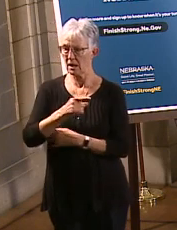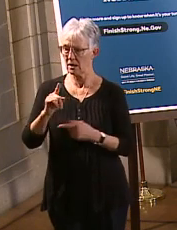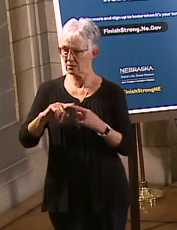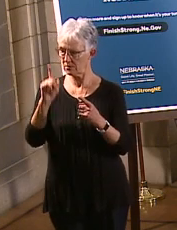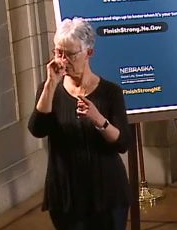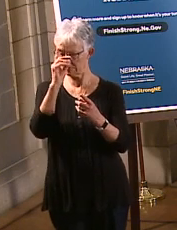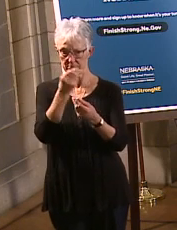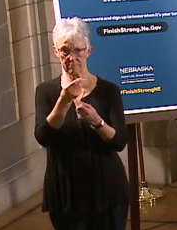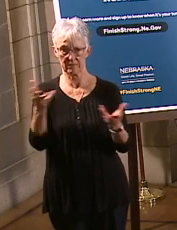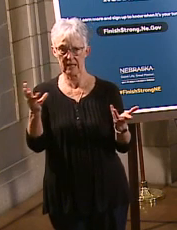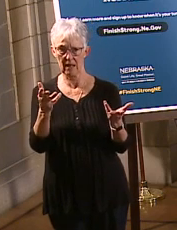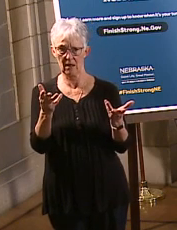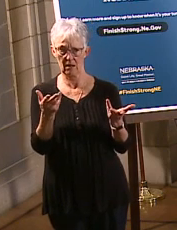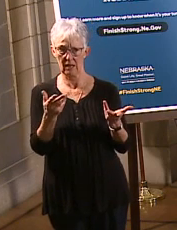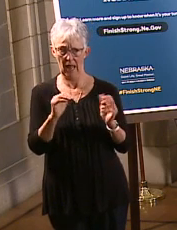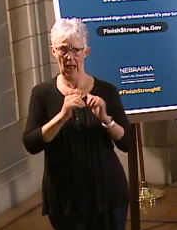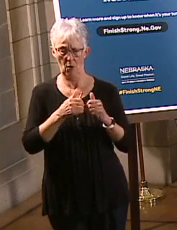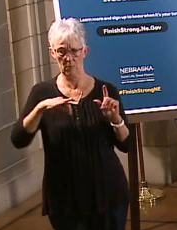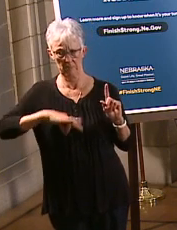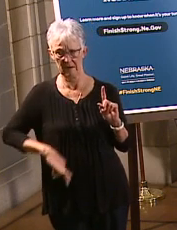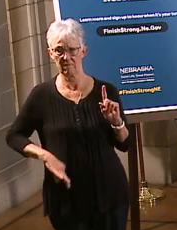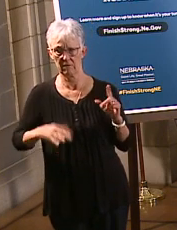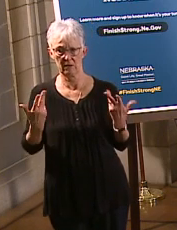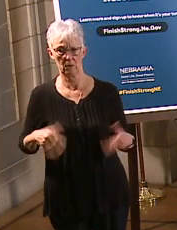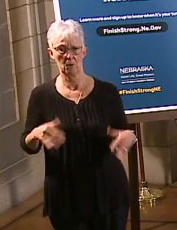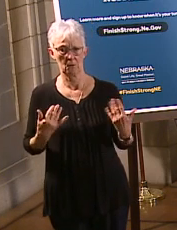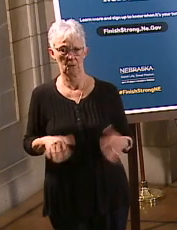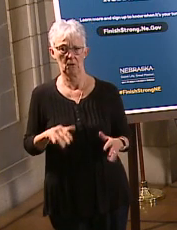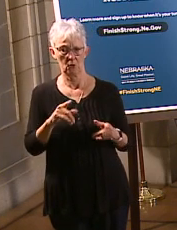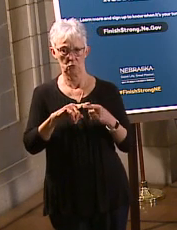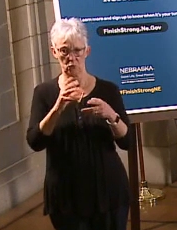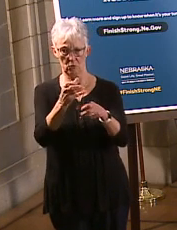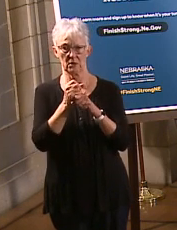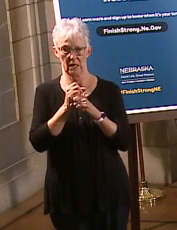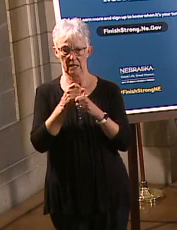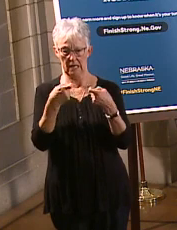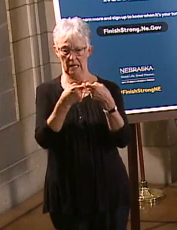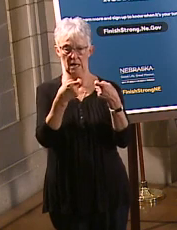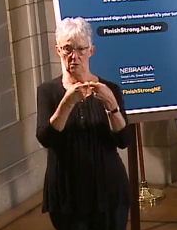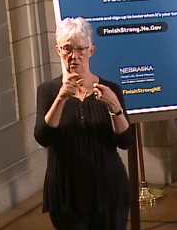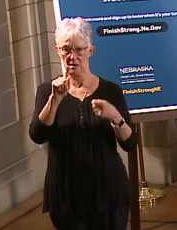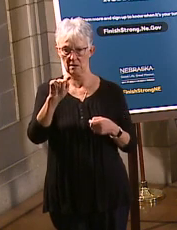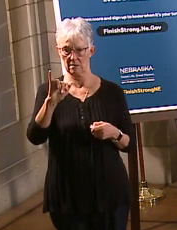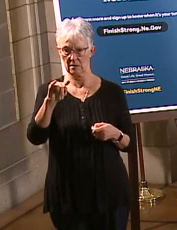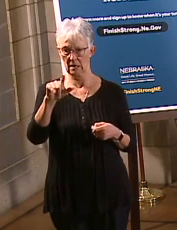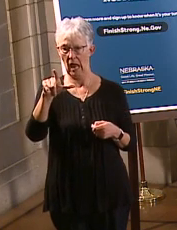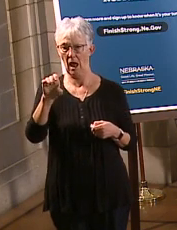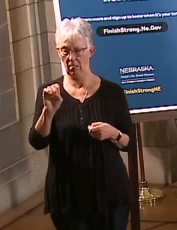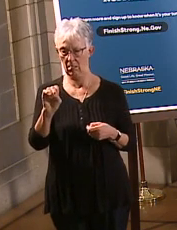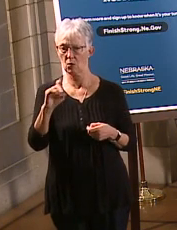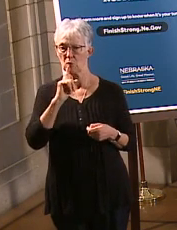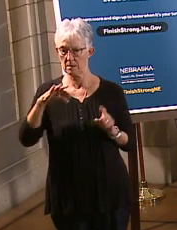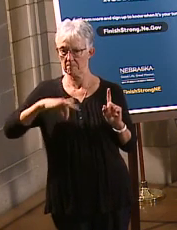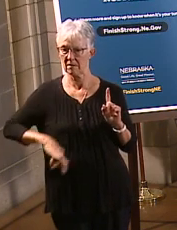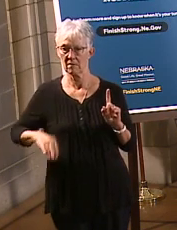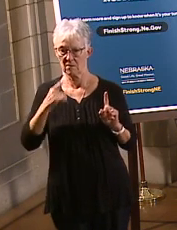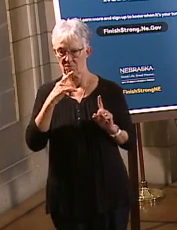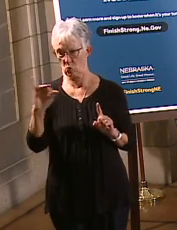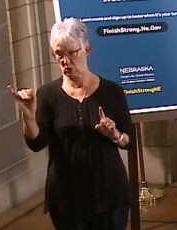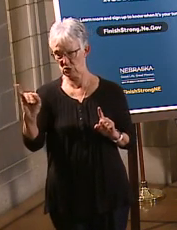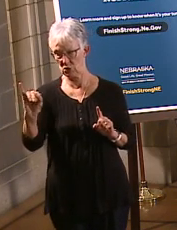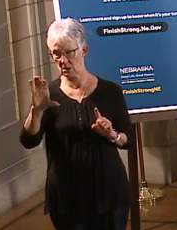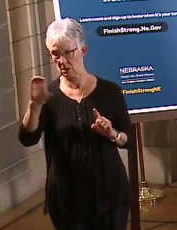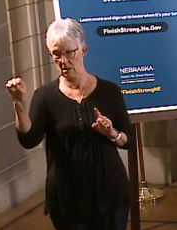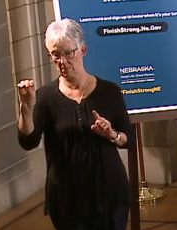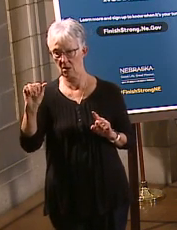and the benefit that this e-titling services has provided to companies such as Insurance Auto Auctions.